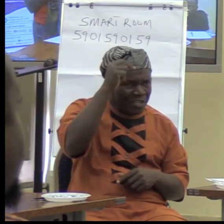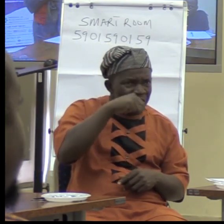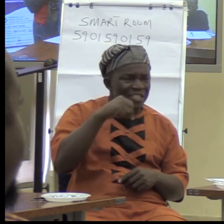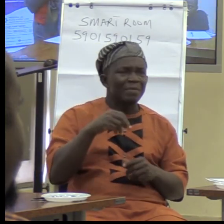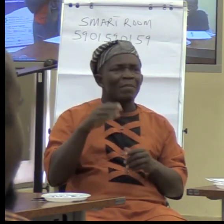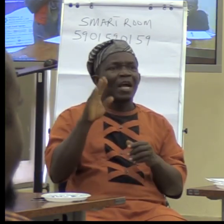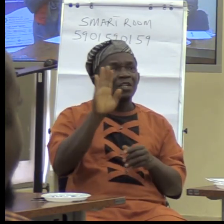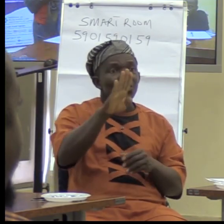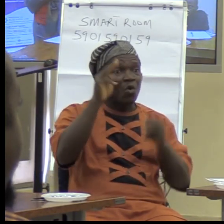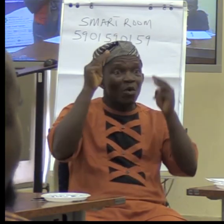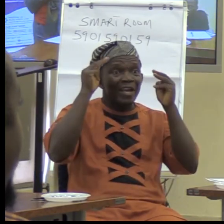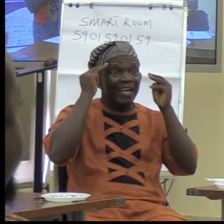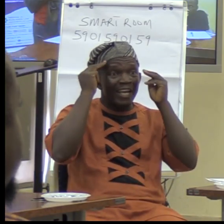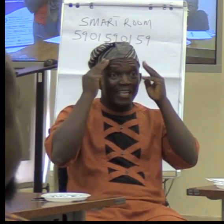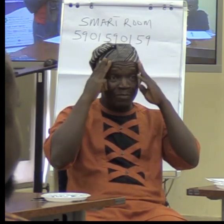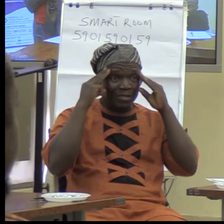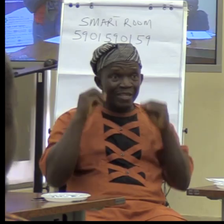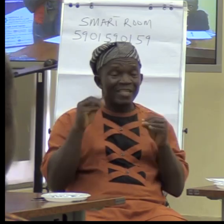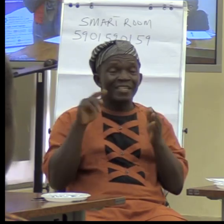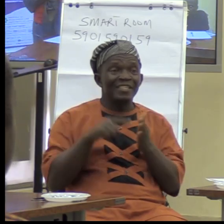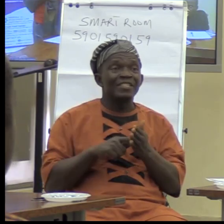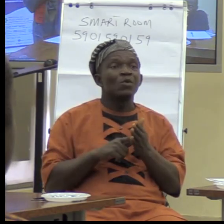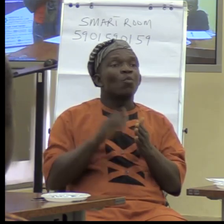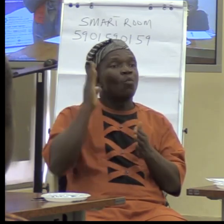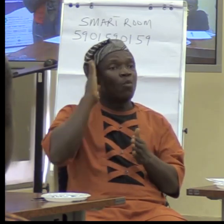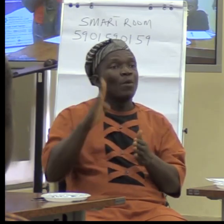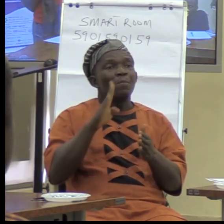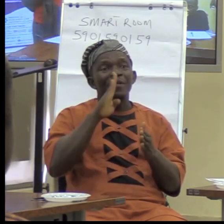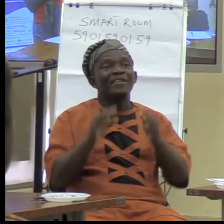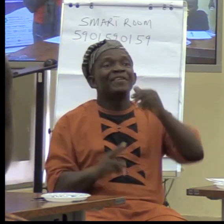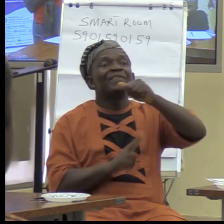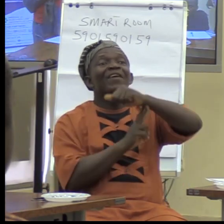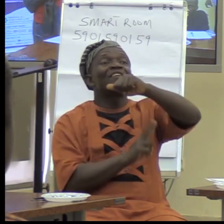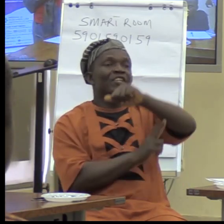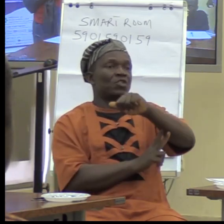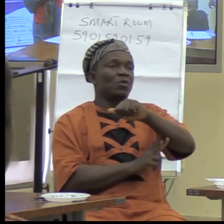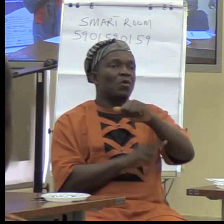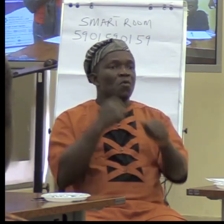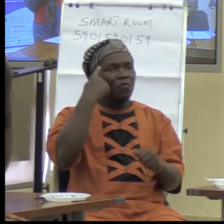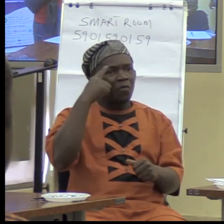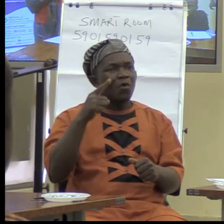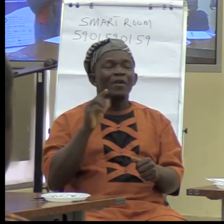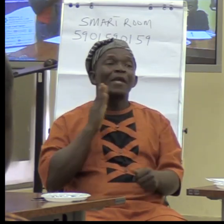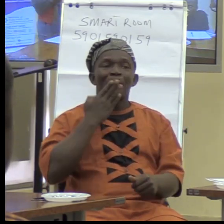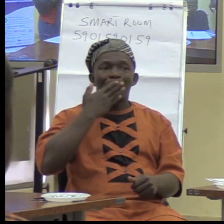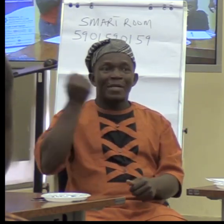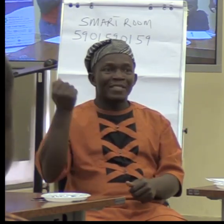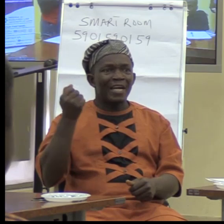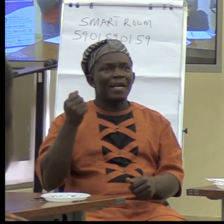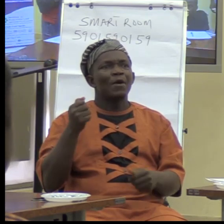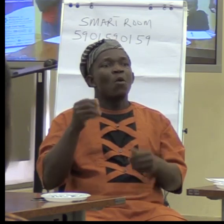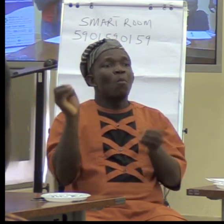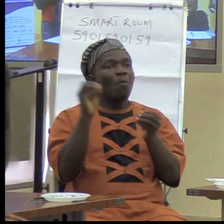that this can inform design and it can inform policy for more inclusive, more